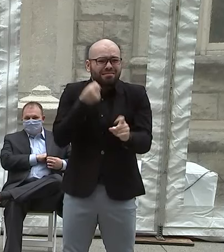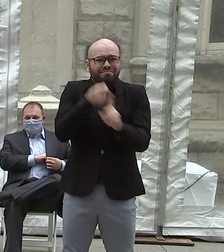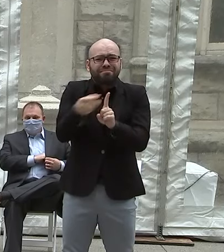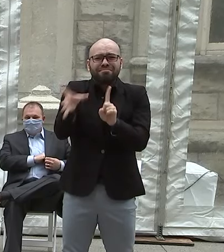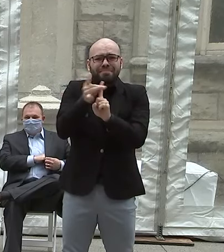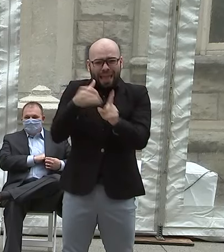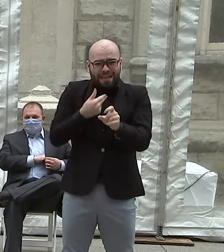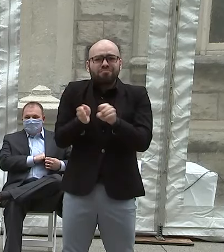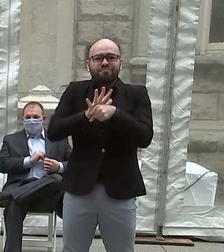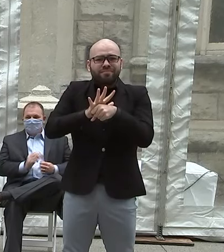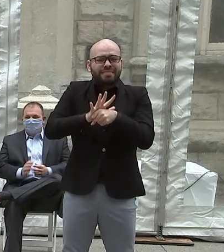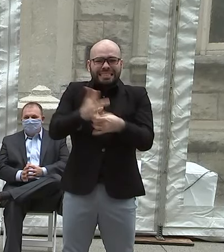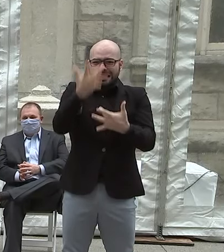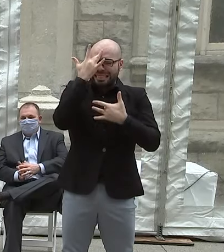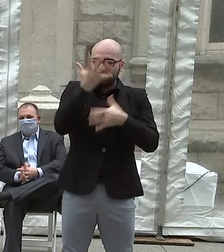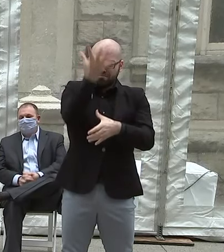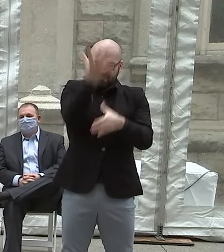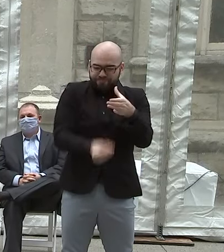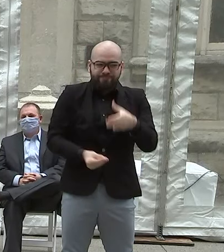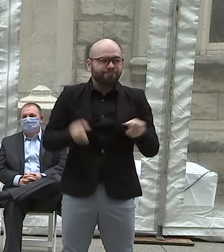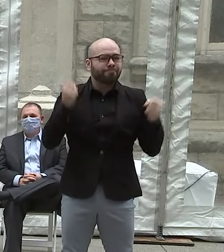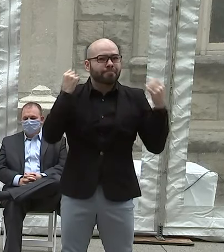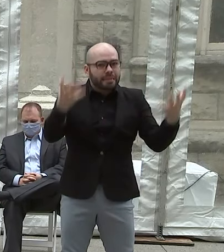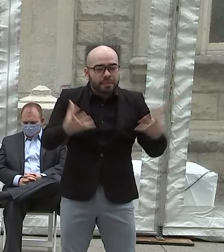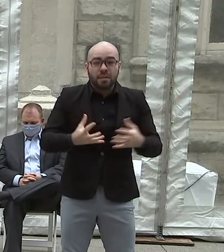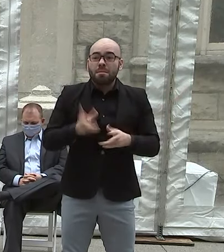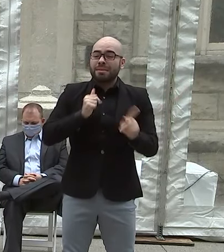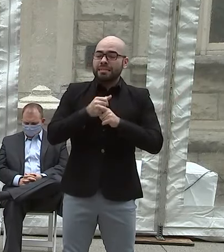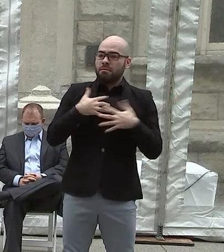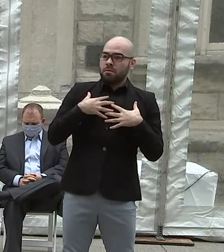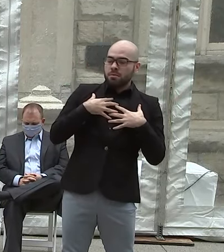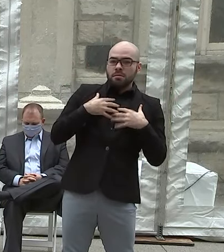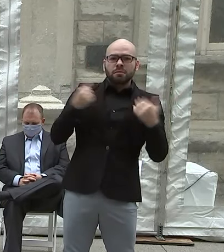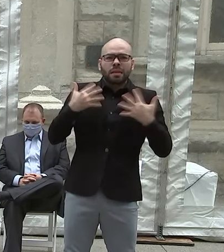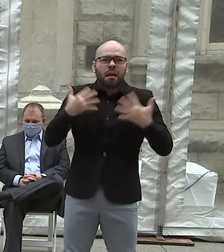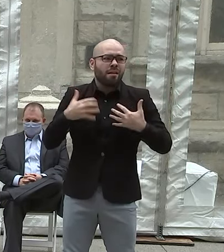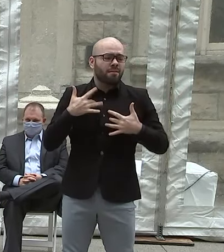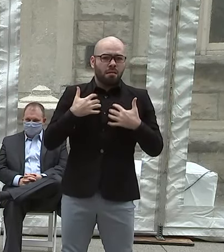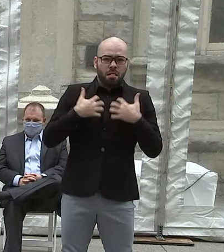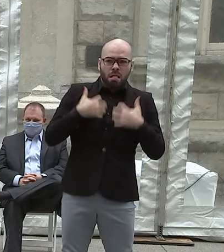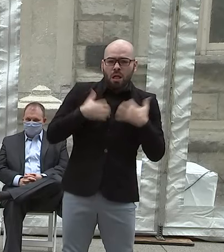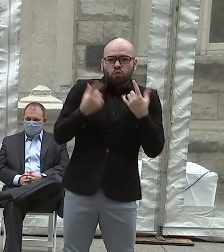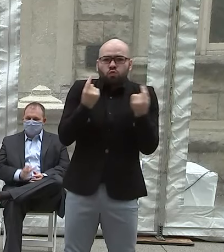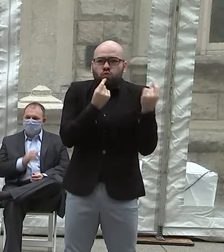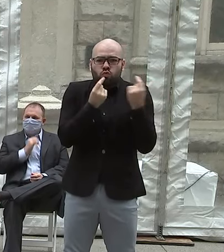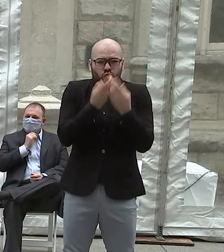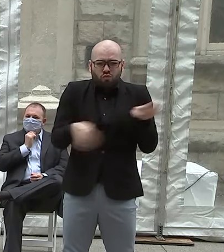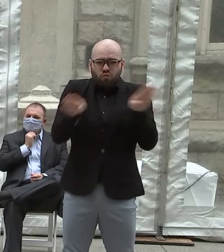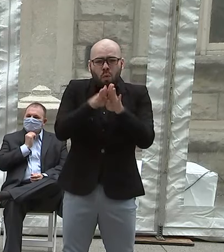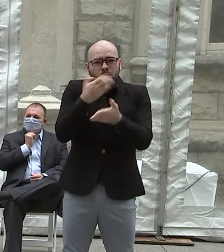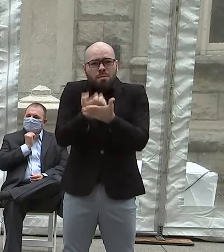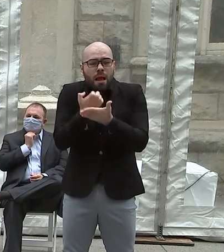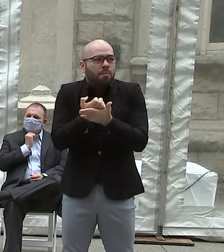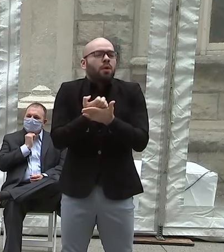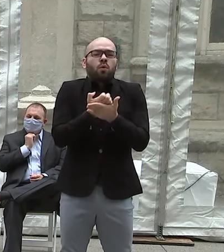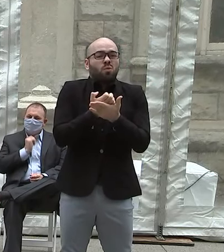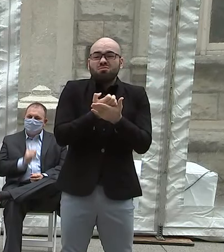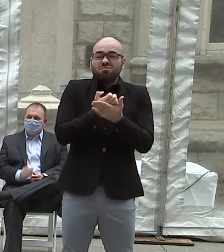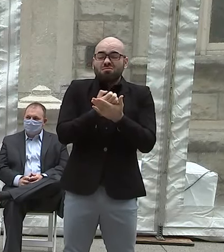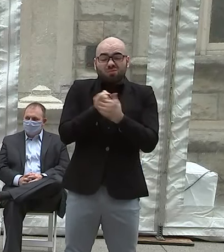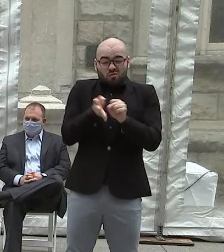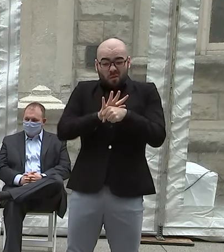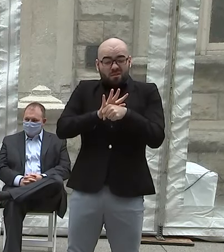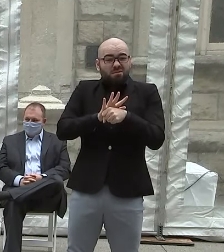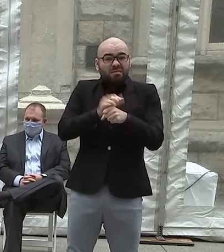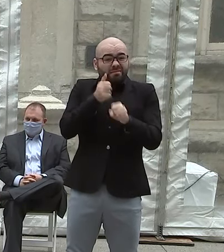can identify with the fear and anxiety caused by the shutdown of our city and our economy. The disease seems to know no